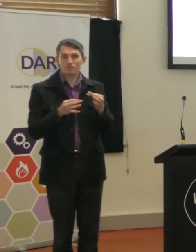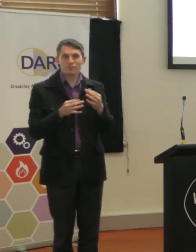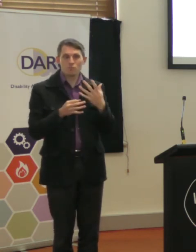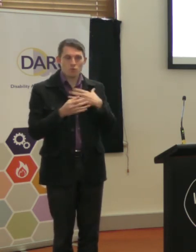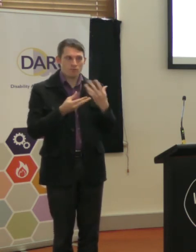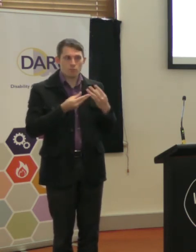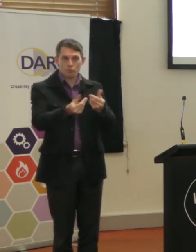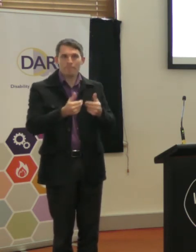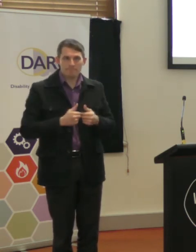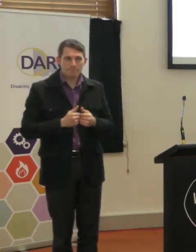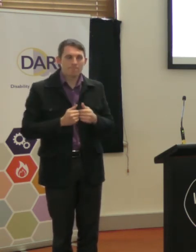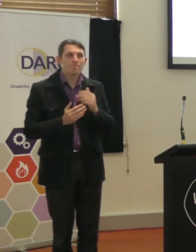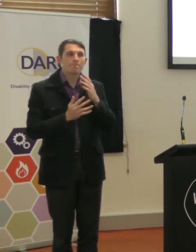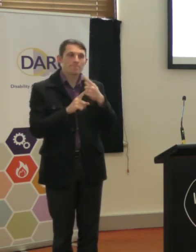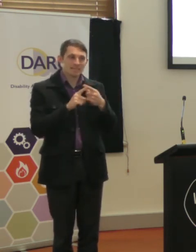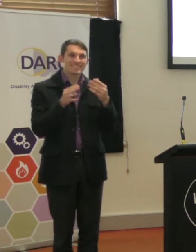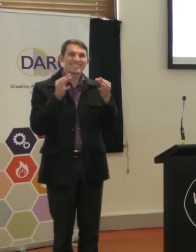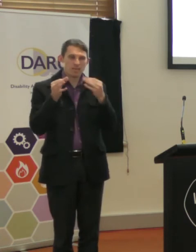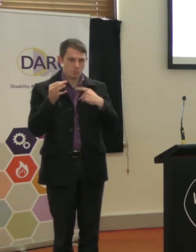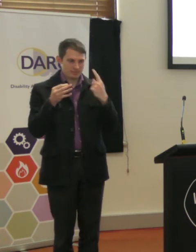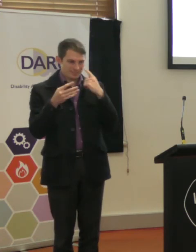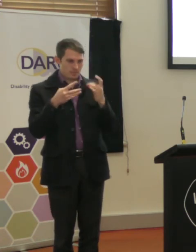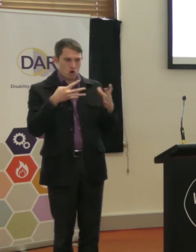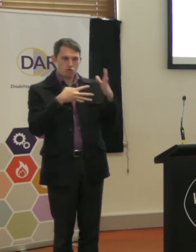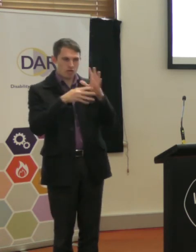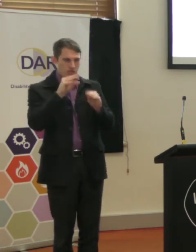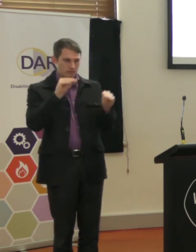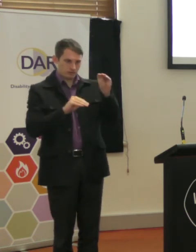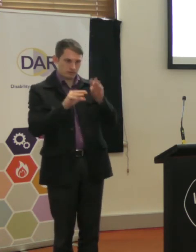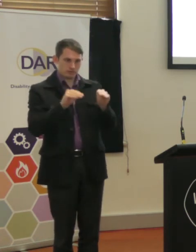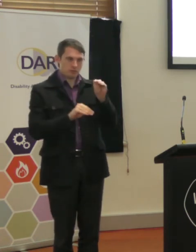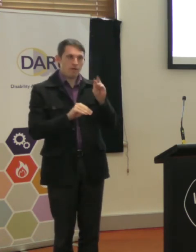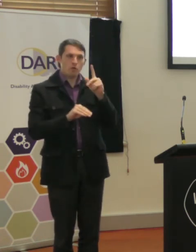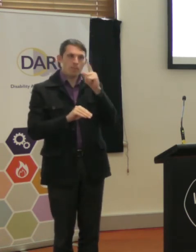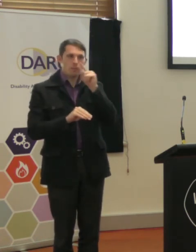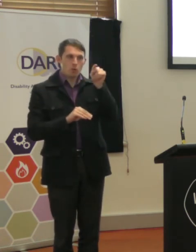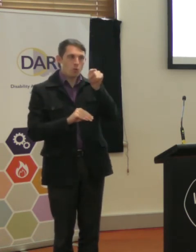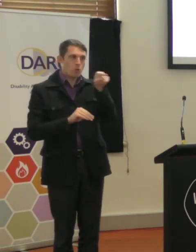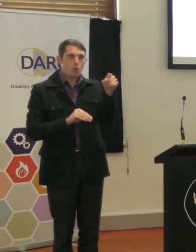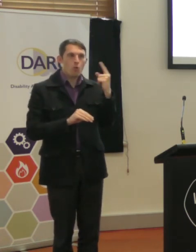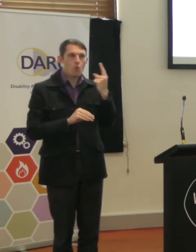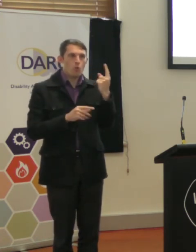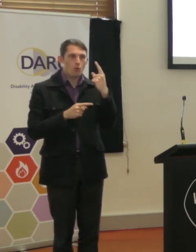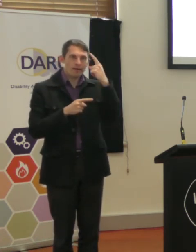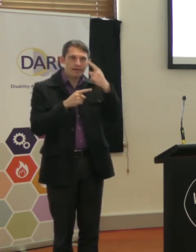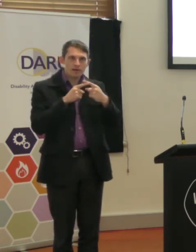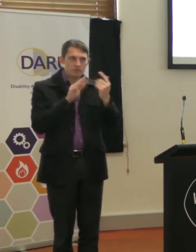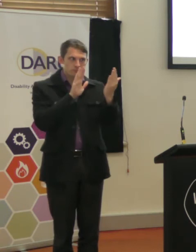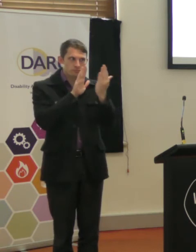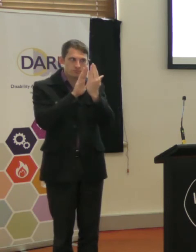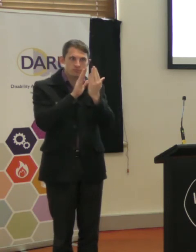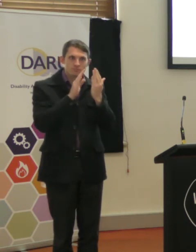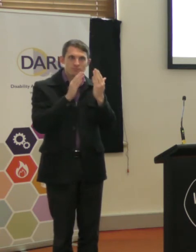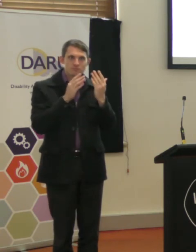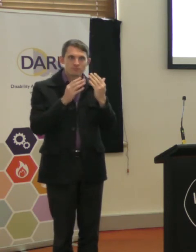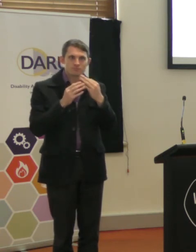of be able to prioritise applications for people who are ill, and the idea is that